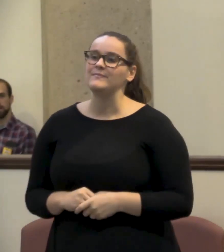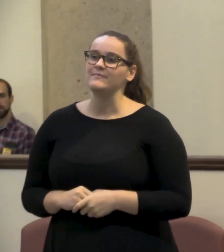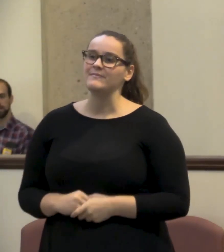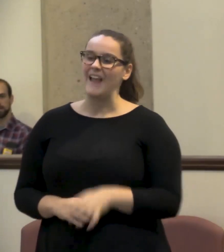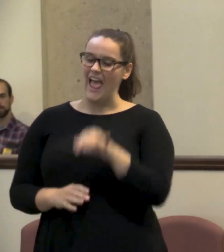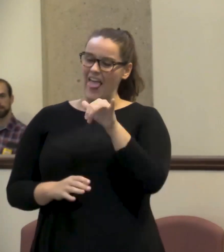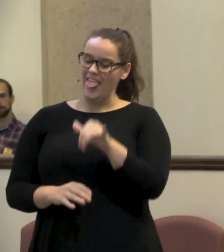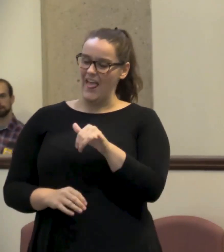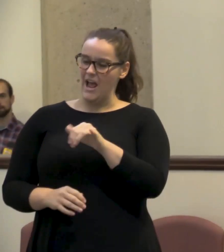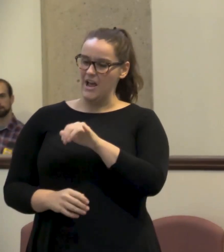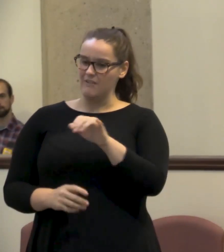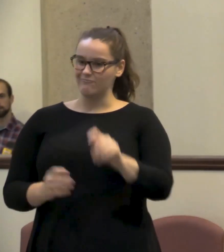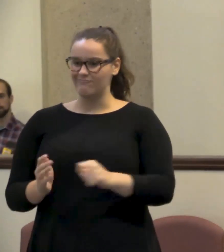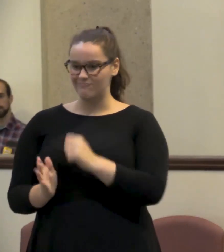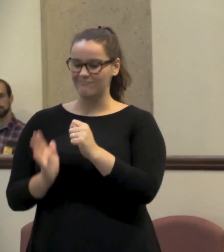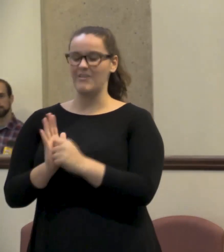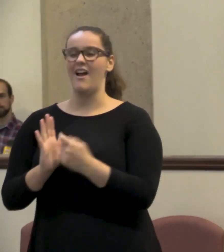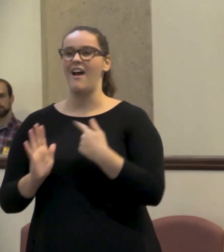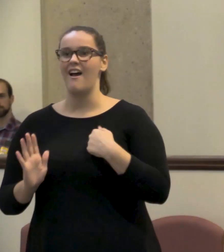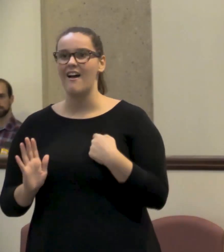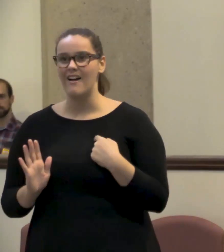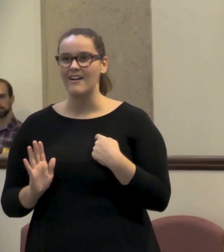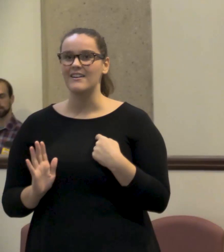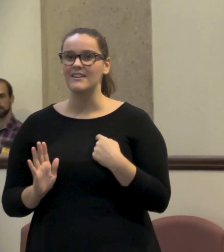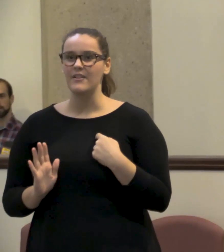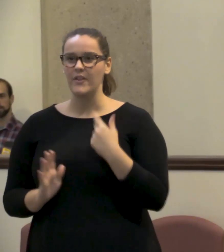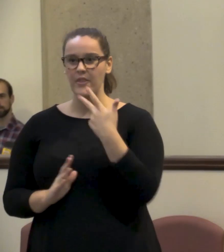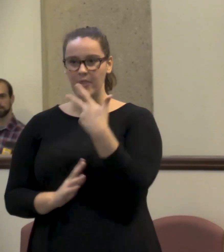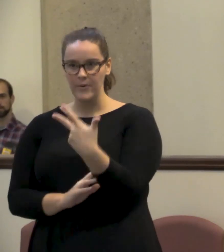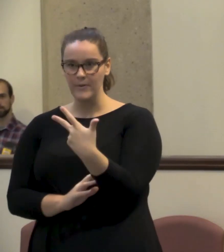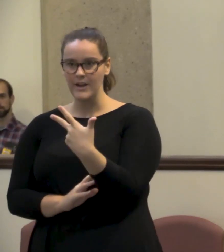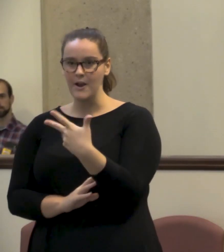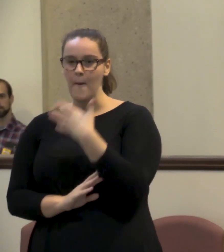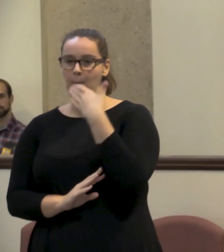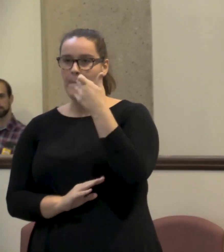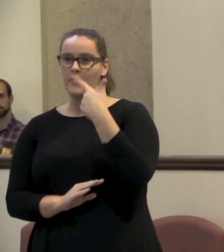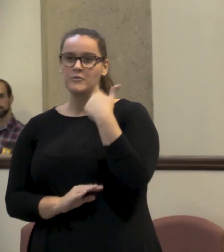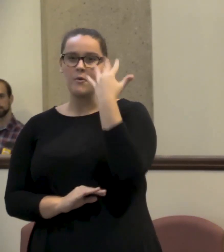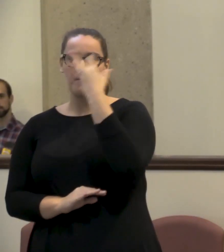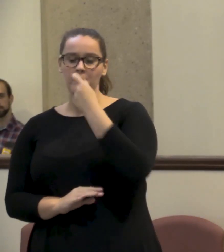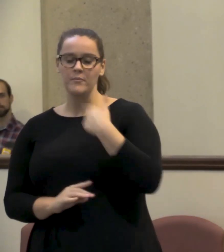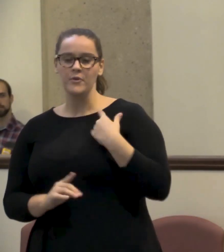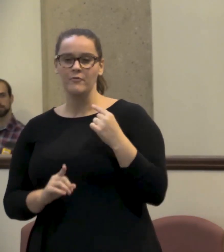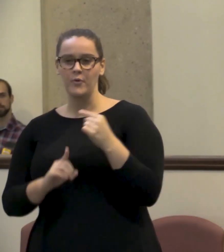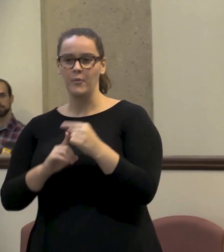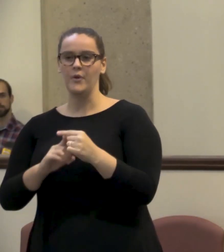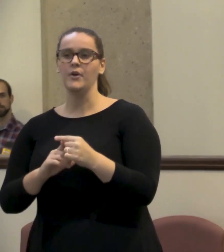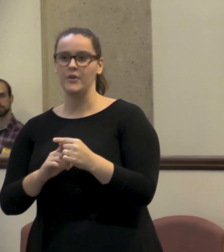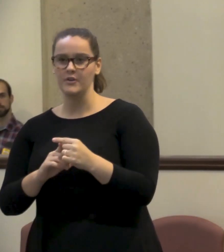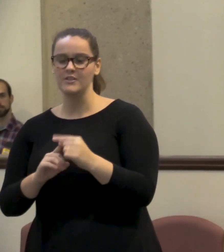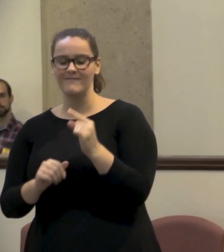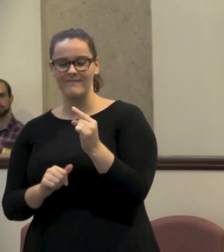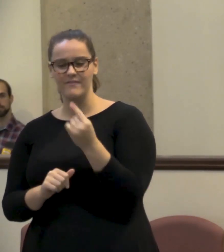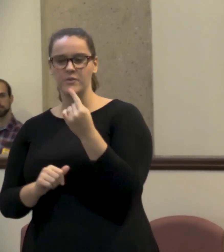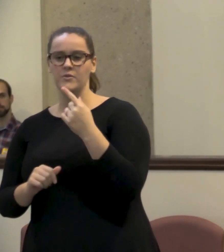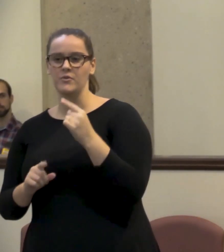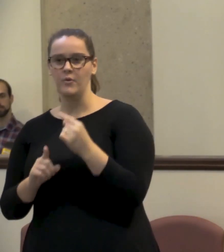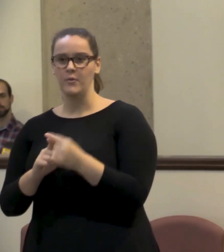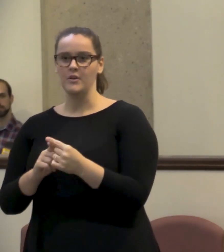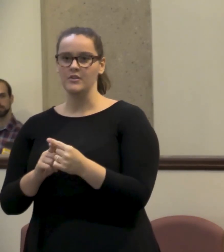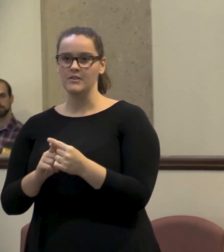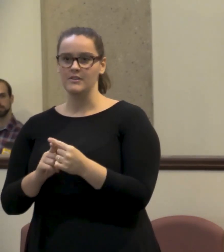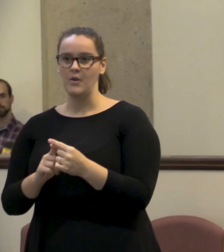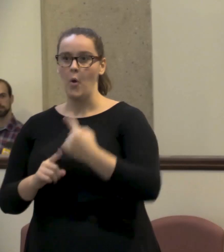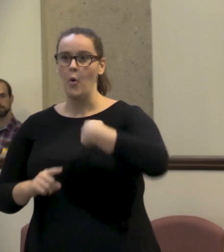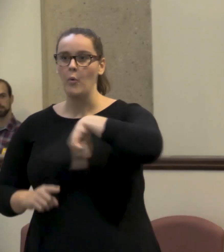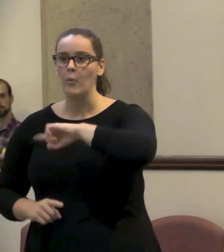That was the moment when the three most beautiful words of the Constitution, the three first words, came alive: